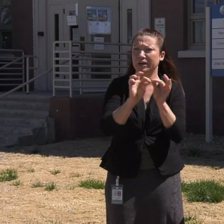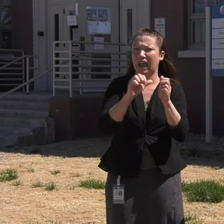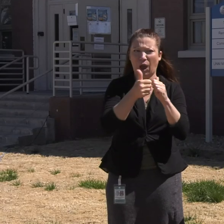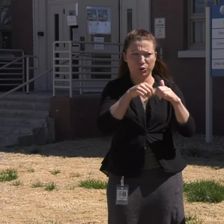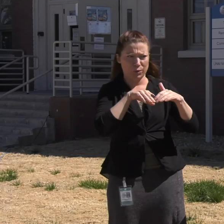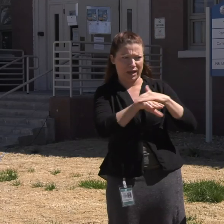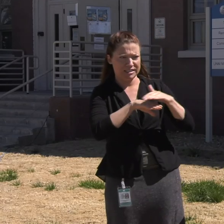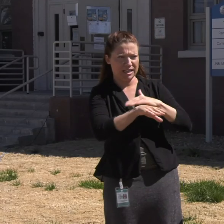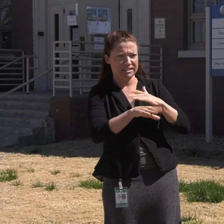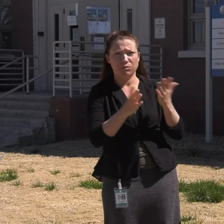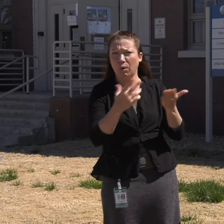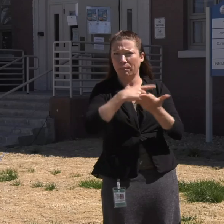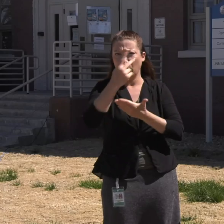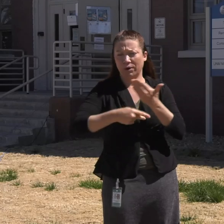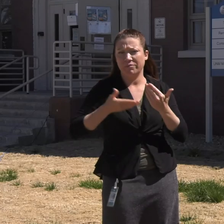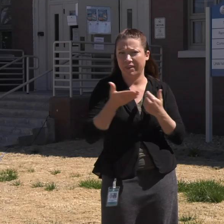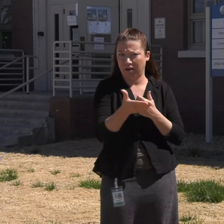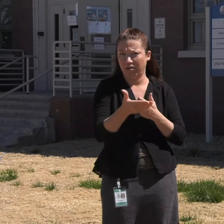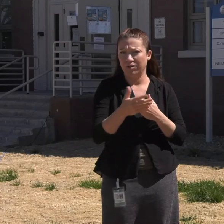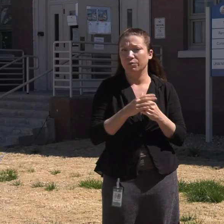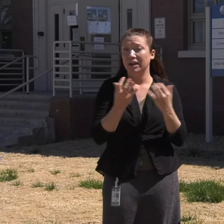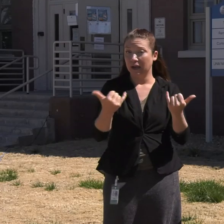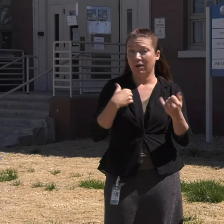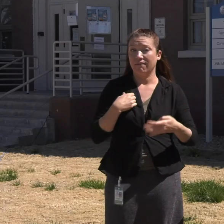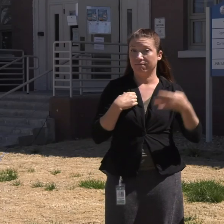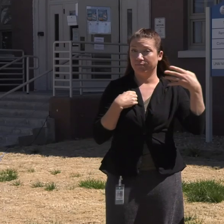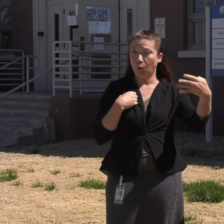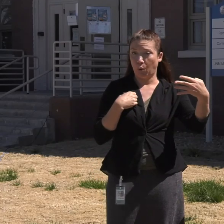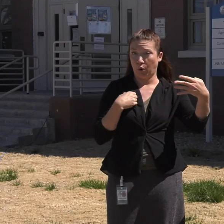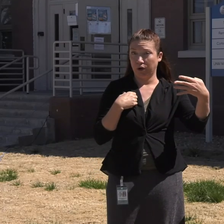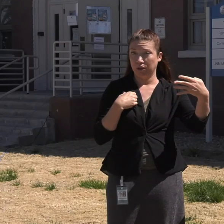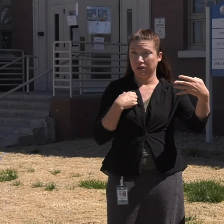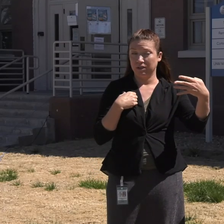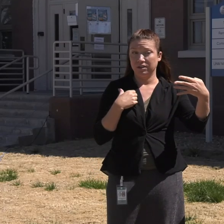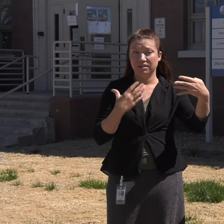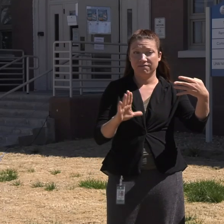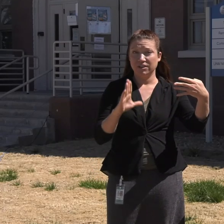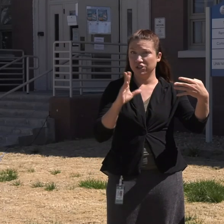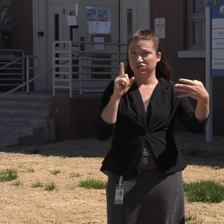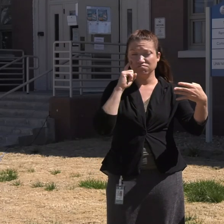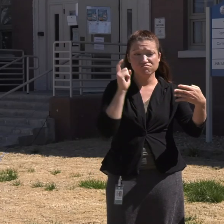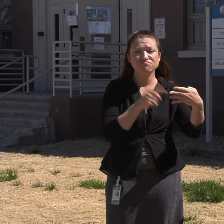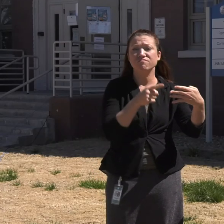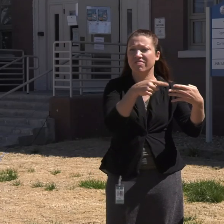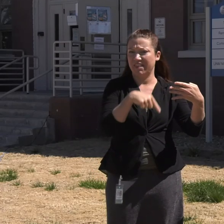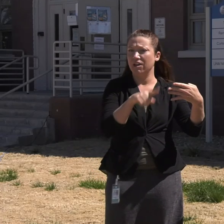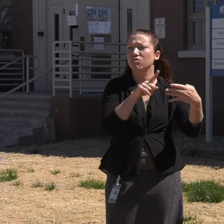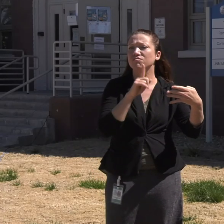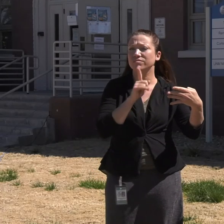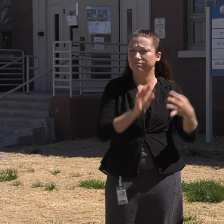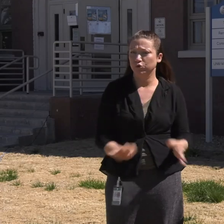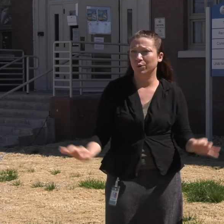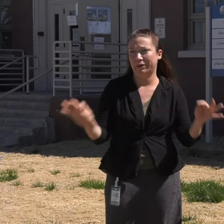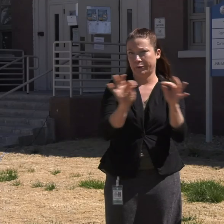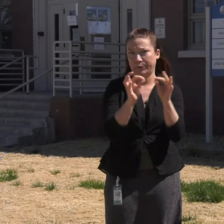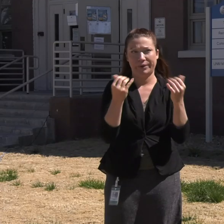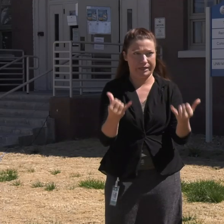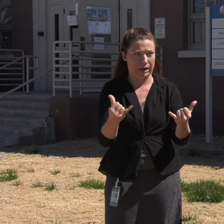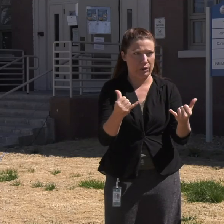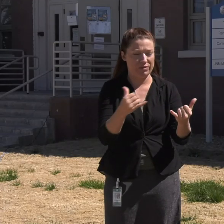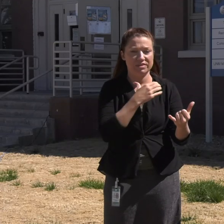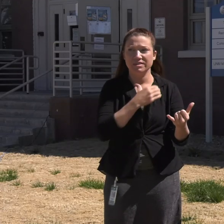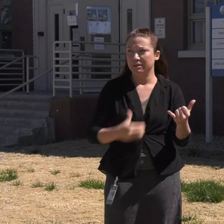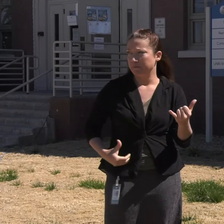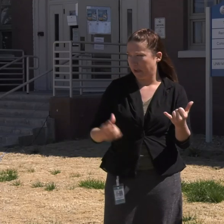we do have four Health and Social Services centers that were identified as mission critical under a time like this. So as the mayor spoke to, as far as